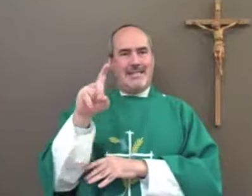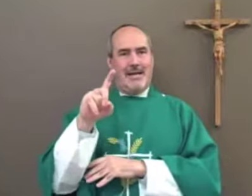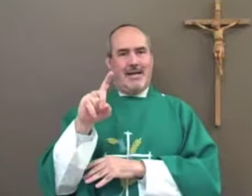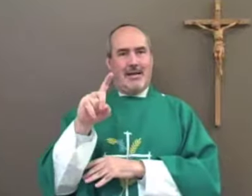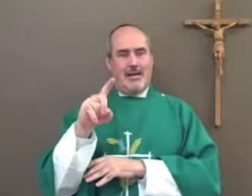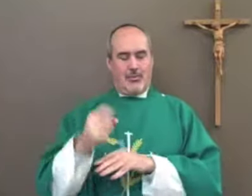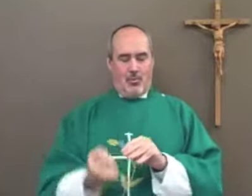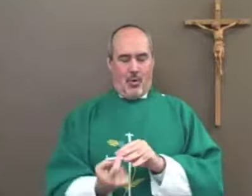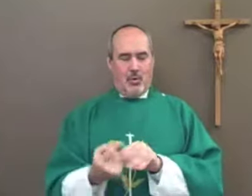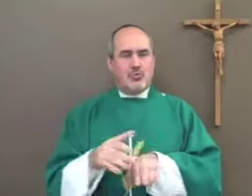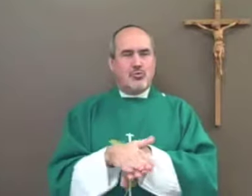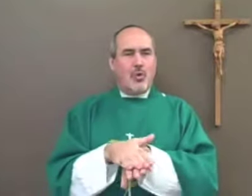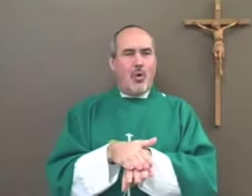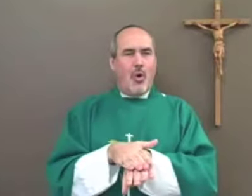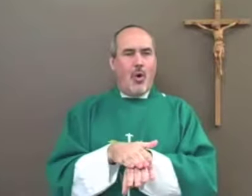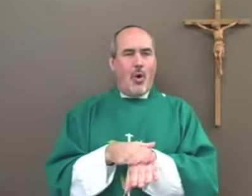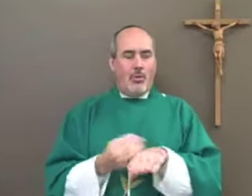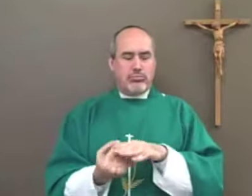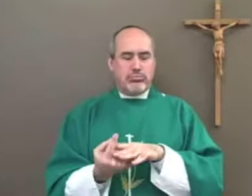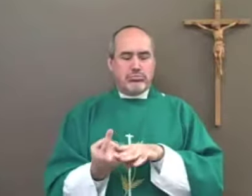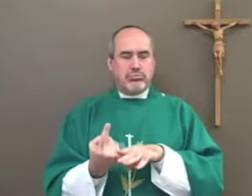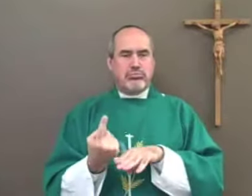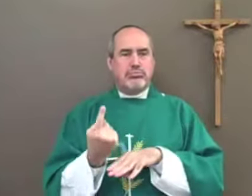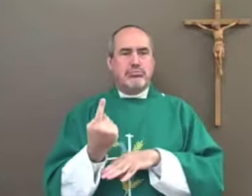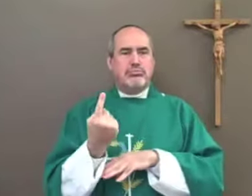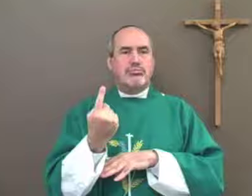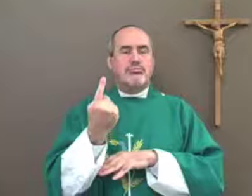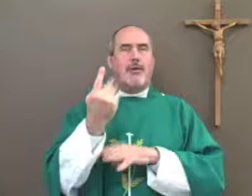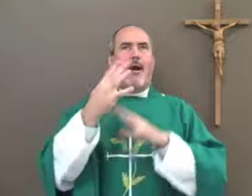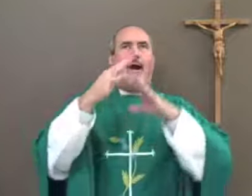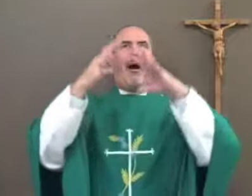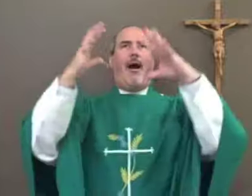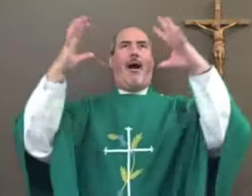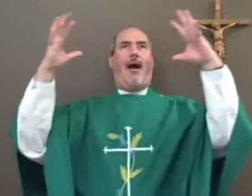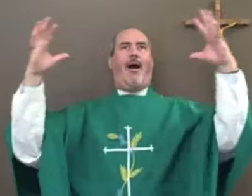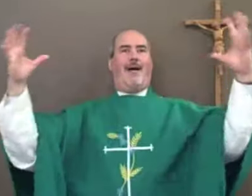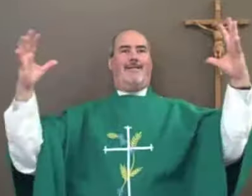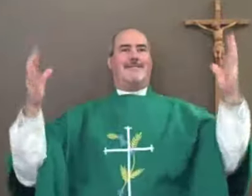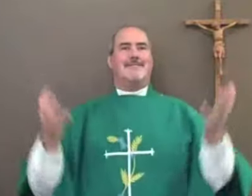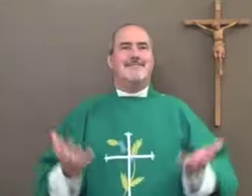God's kingdom is like a seed, in that it slowly grows until it